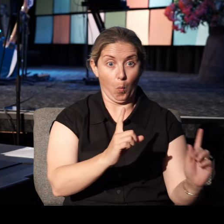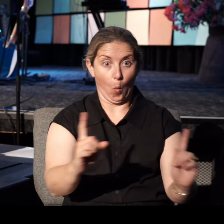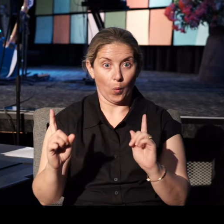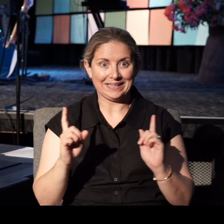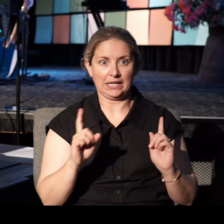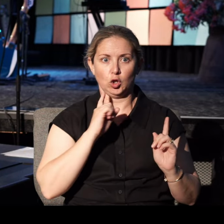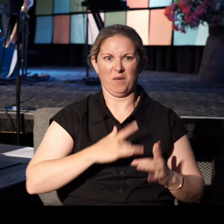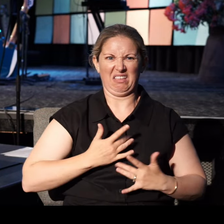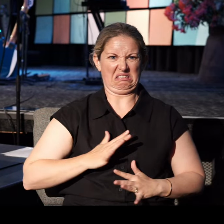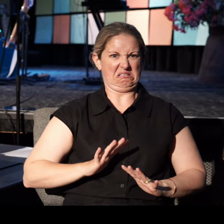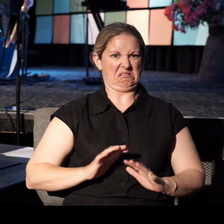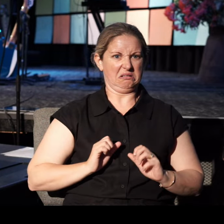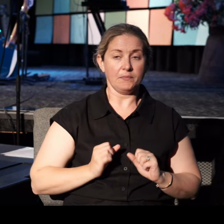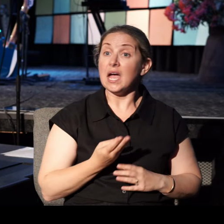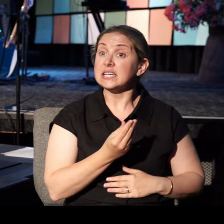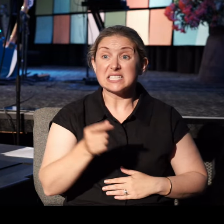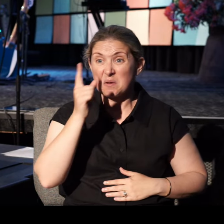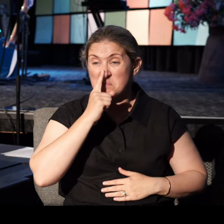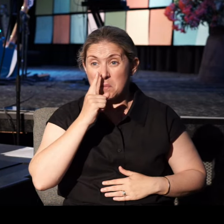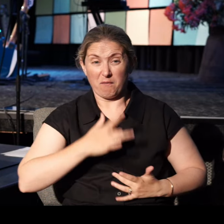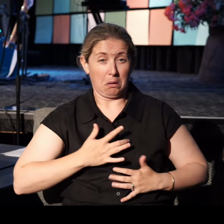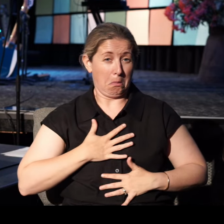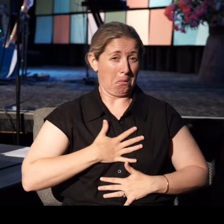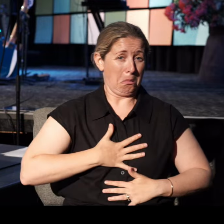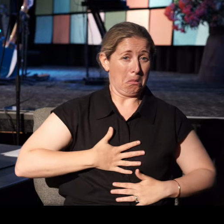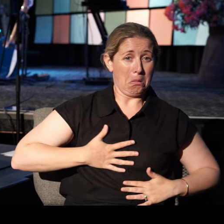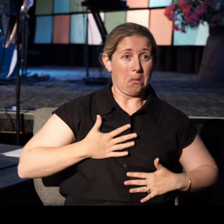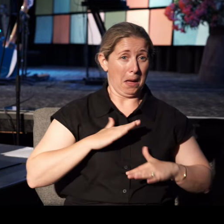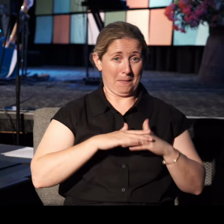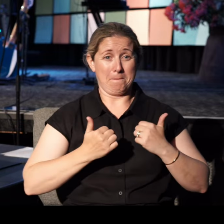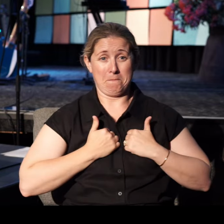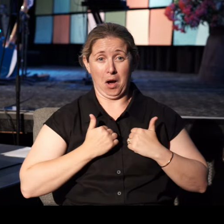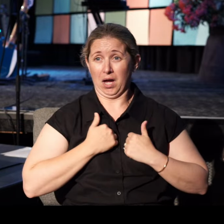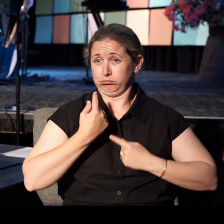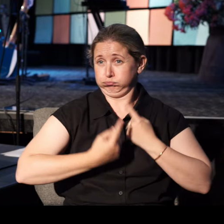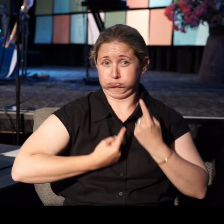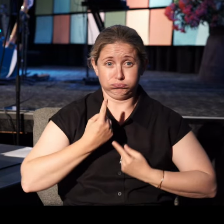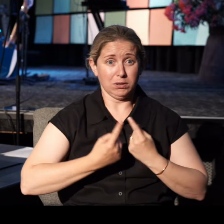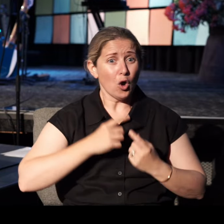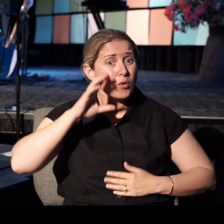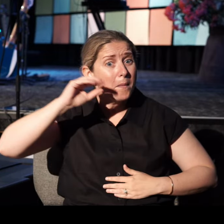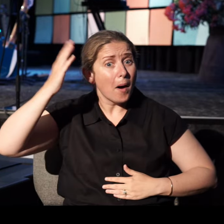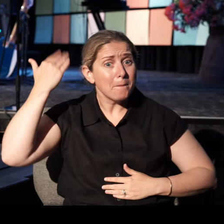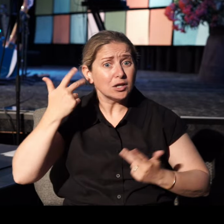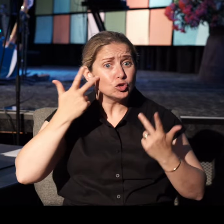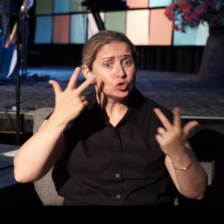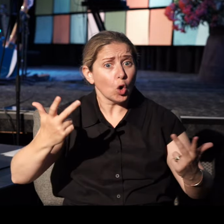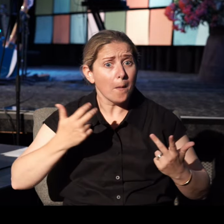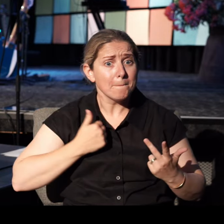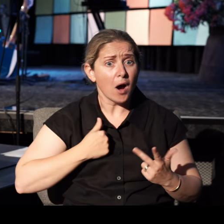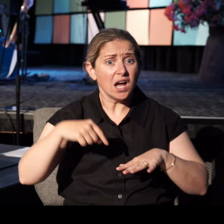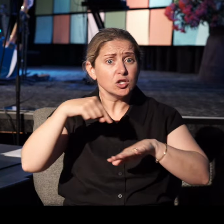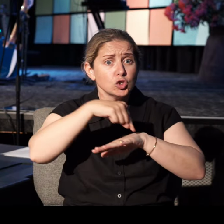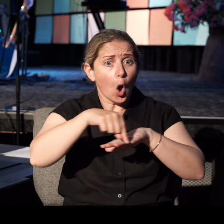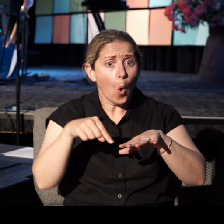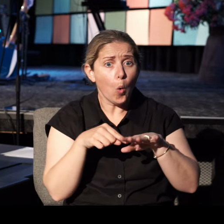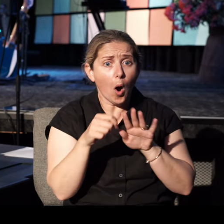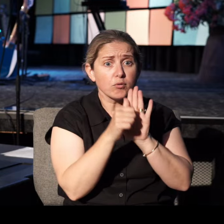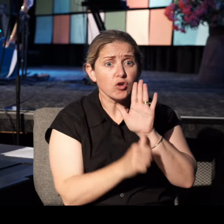over the years realised not everyone's got the same disposition towards stuff than I do, right? So, do you remember I showed a photo of my operation on my toe where the toe was hanging